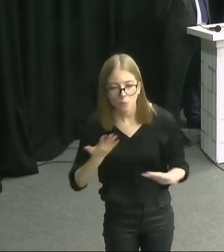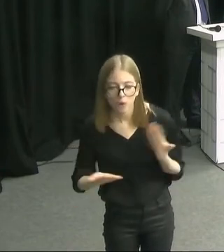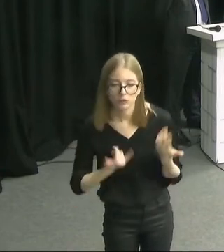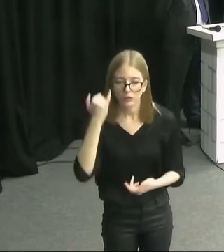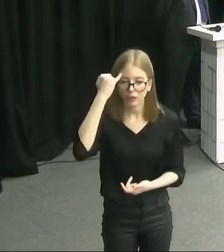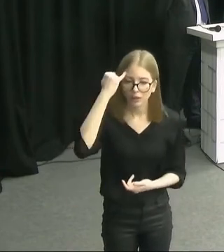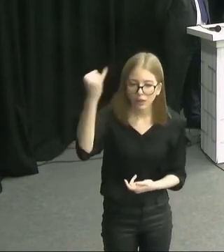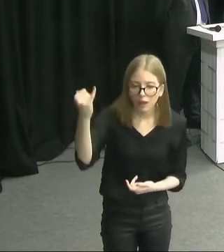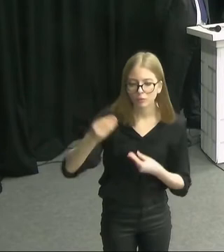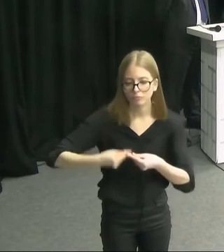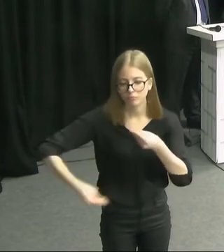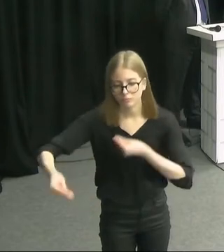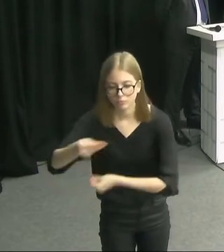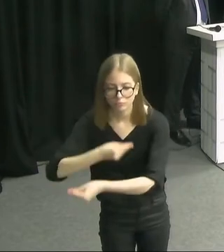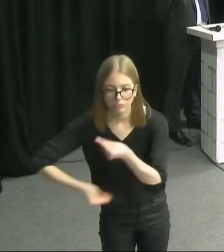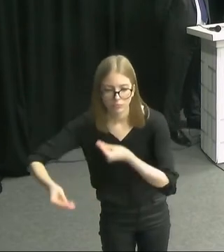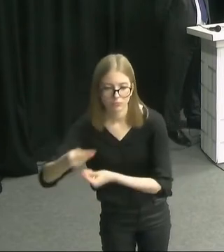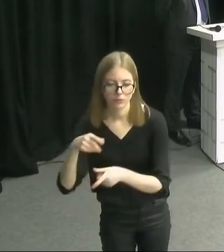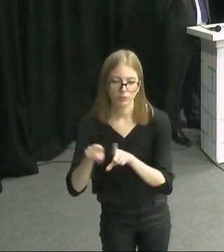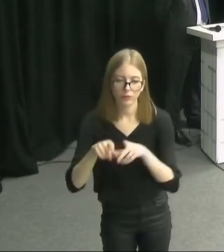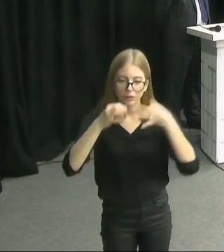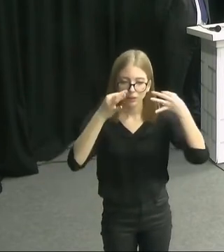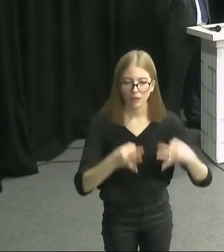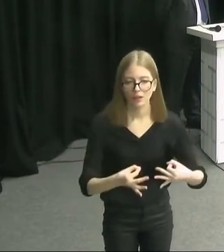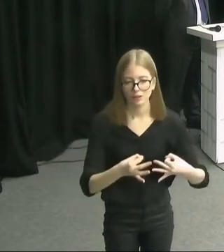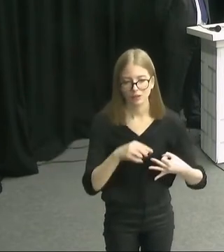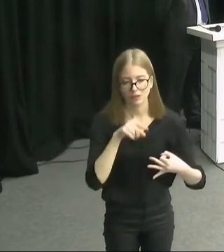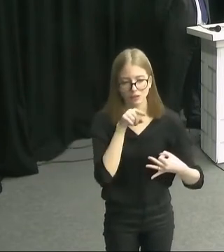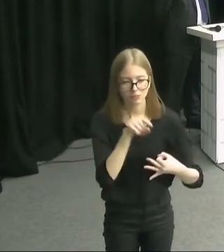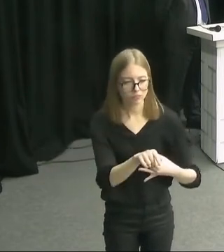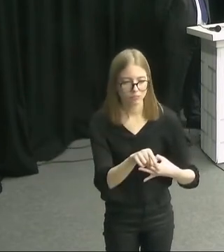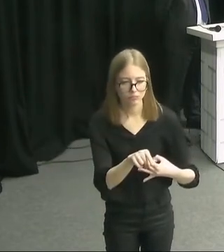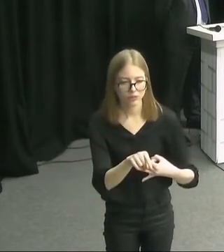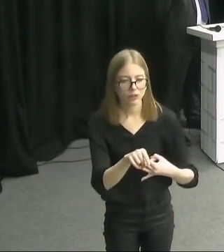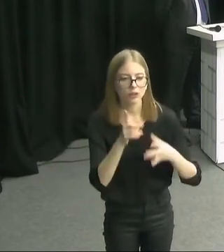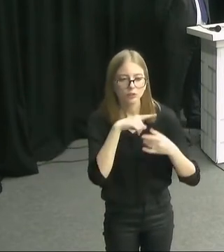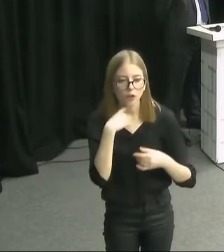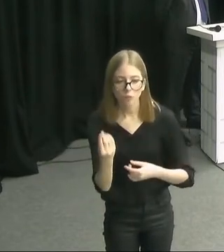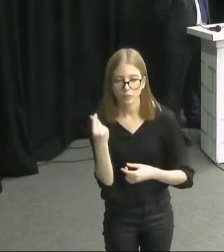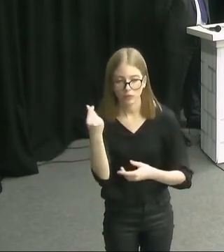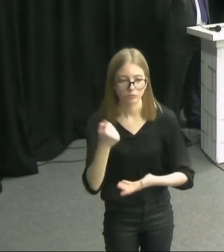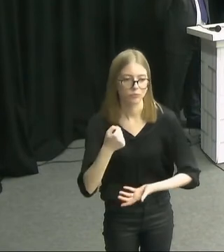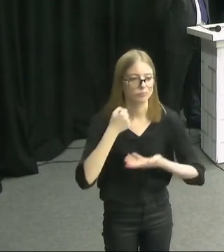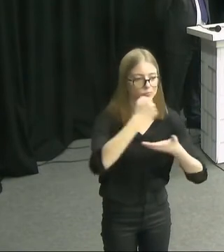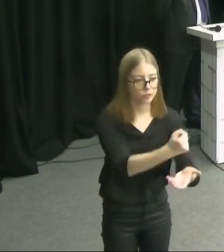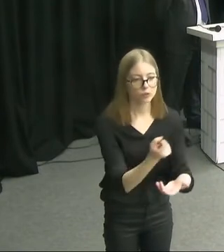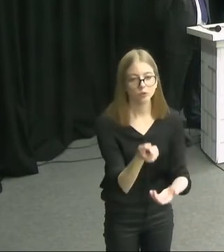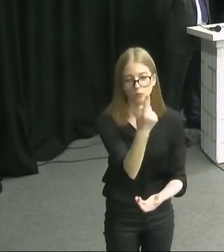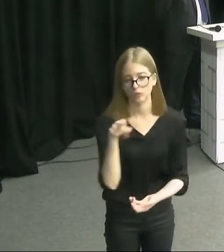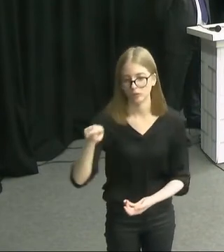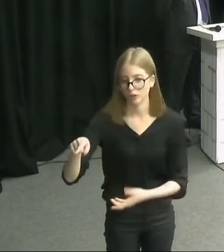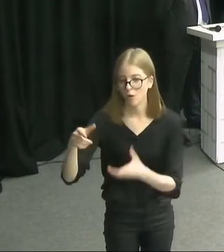Now, speaking about the alumni of the university as a whole, as a big group,